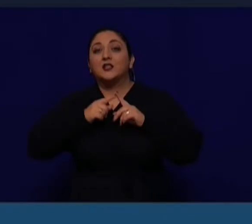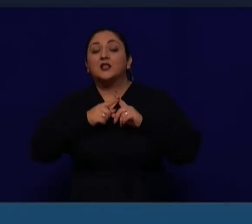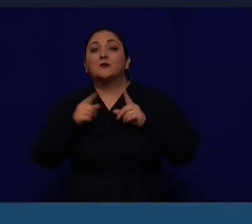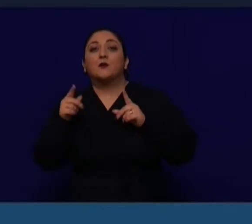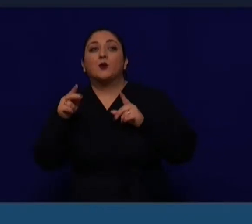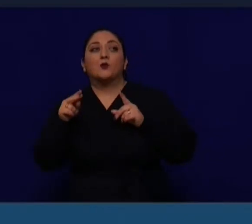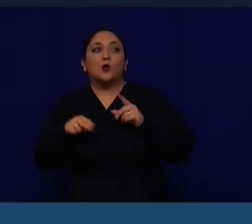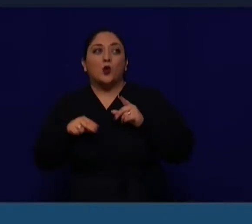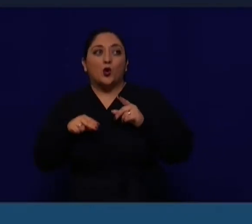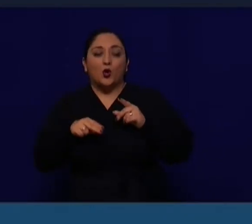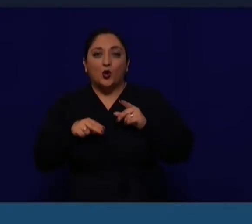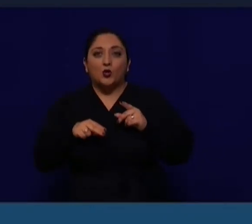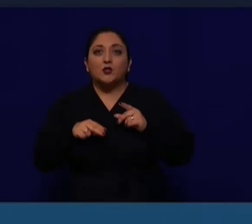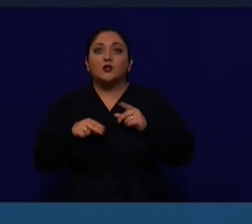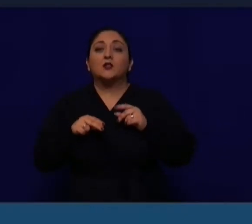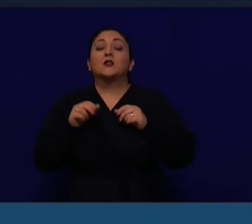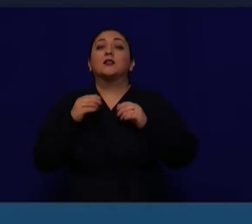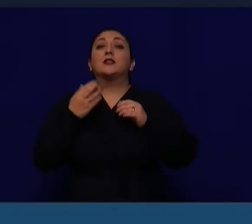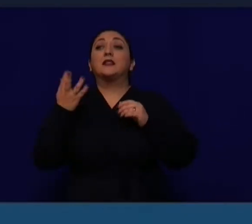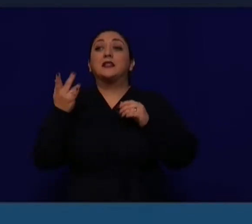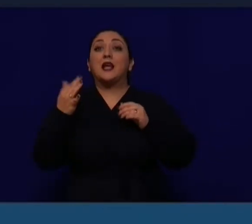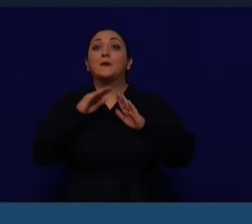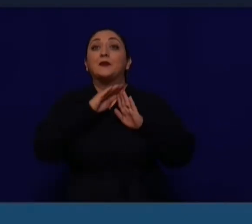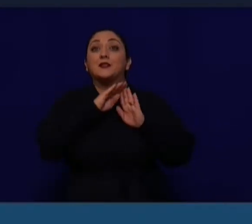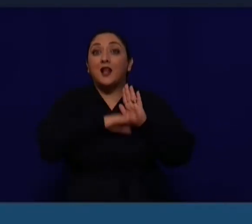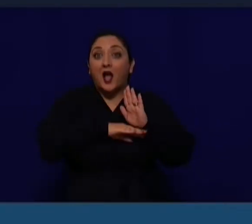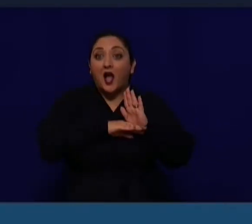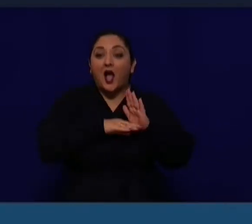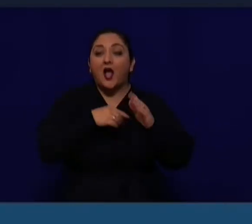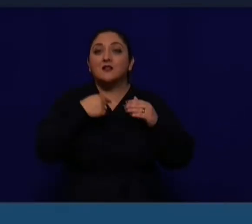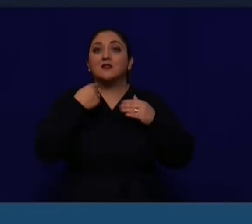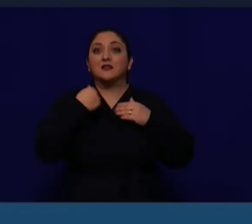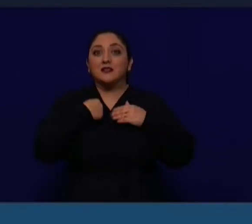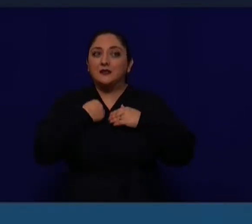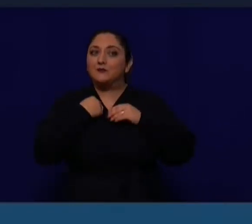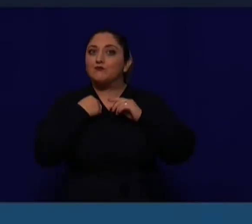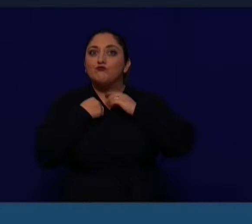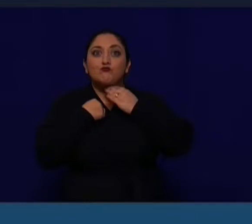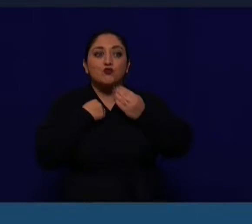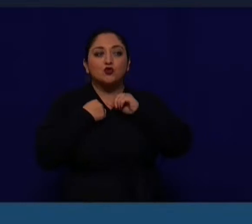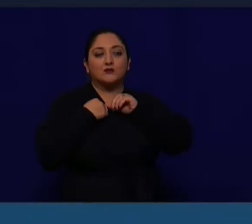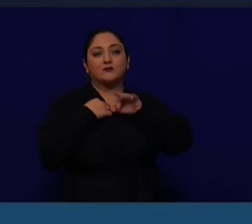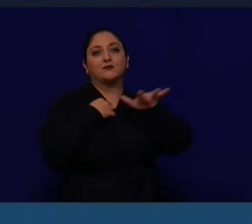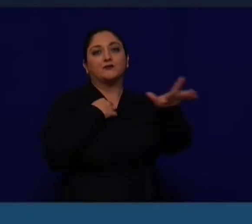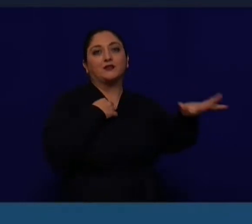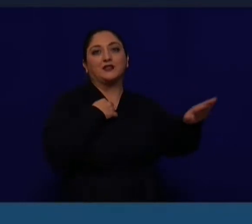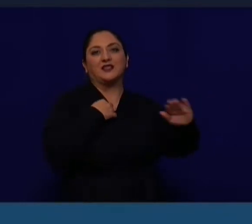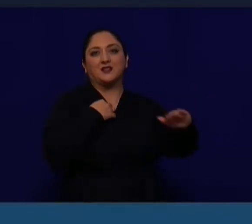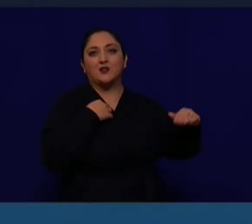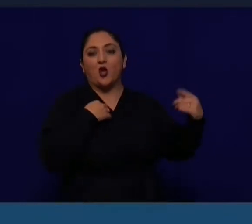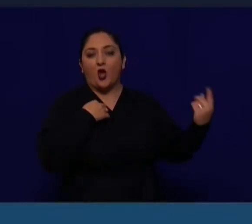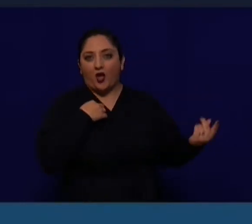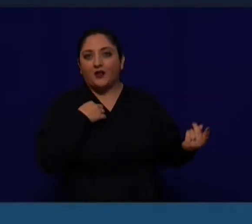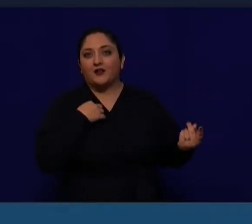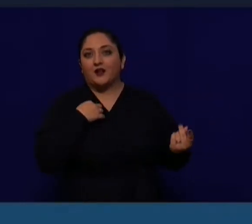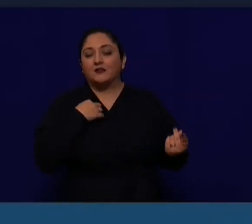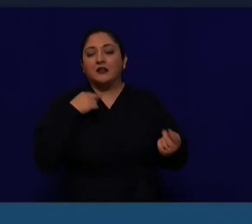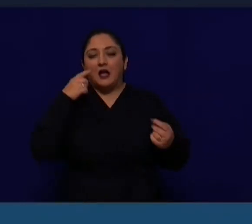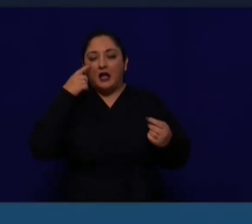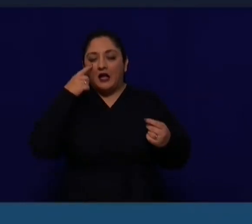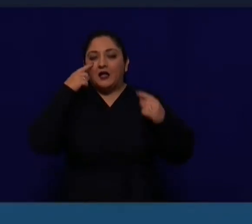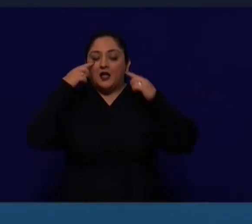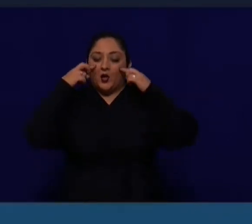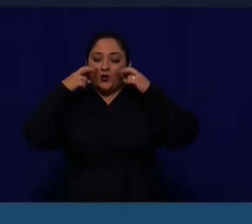għaliex dik nafu li taħdem, imma wkoll kemm dal-persuna ma jkunx jista' jinfetta lil ħaddieħor. Allura dik hija l-evidenza li qegħdin inħarsu